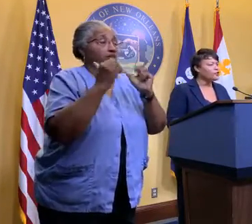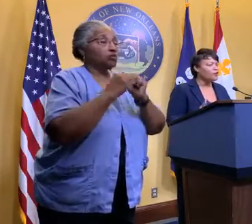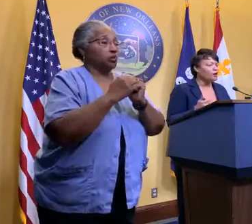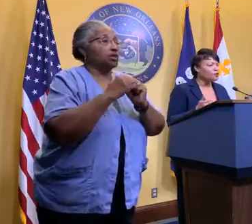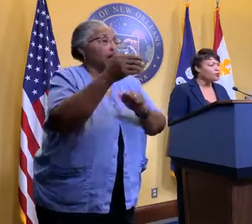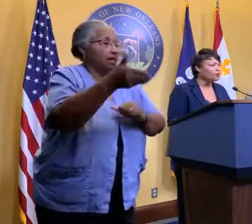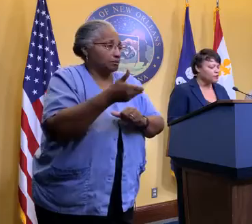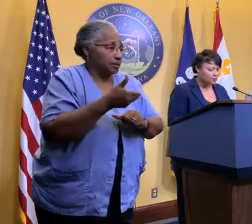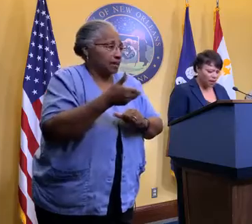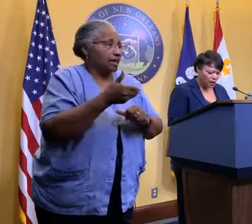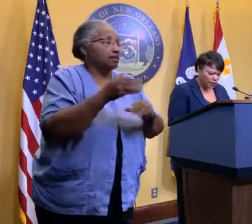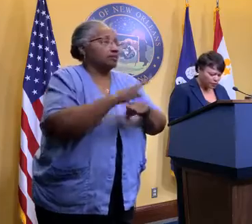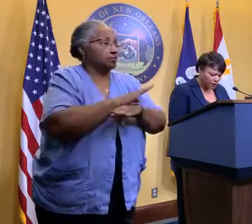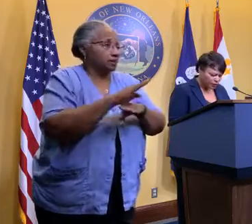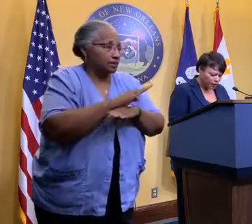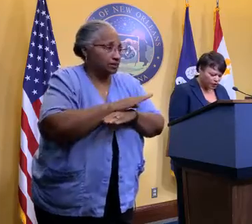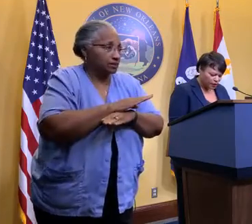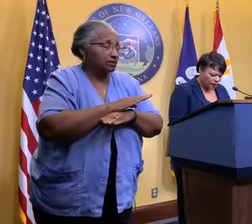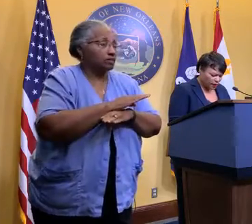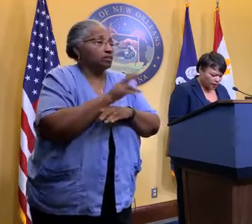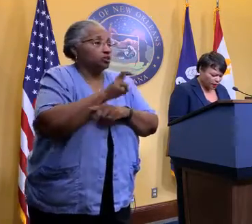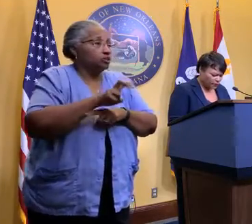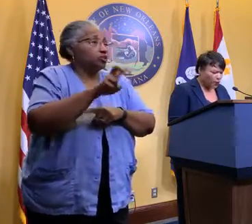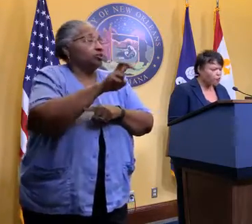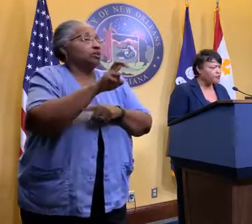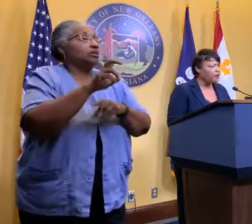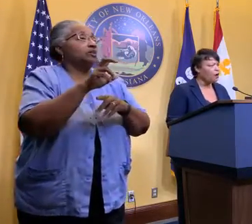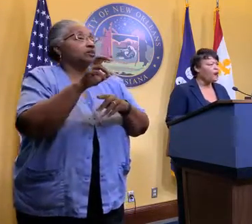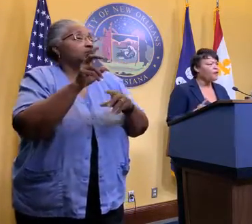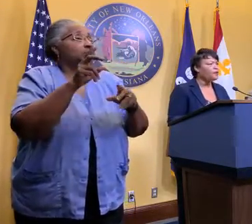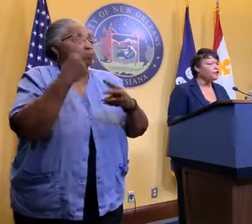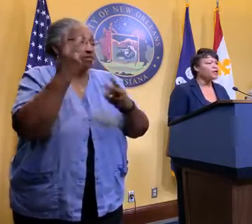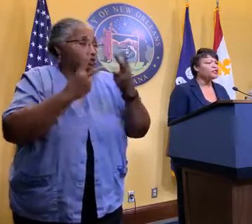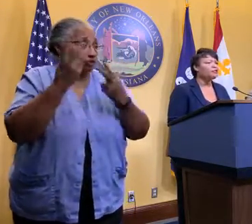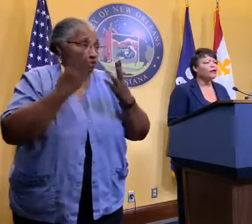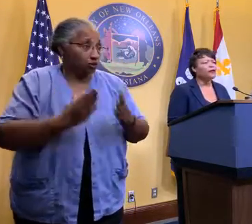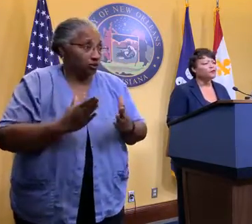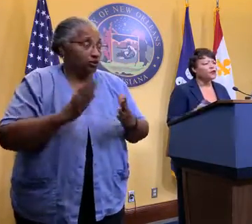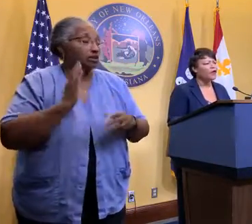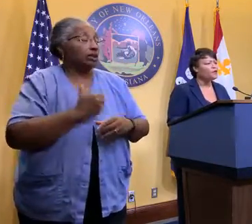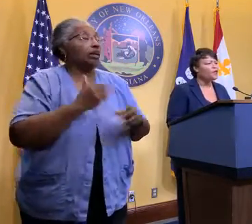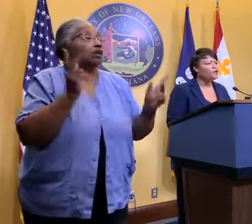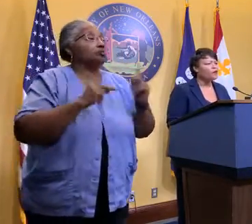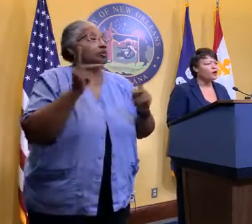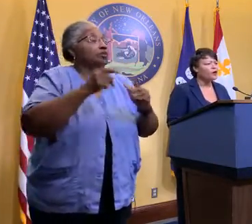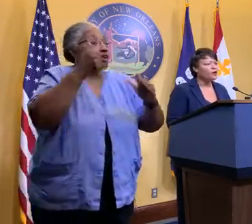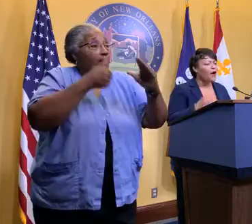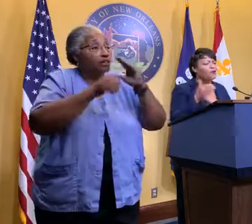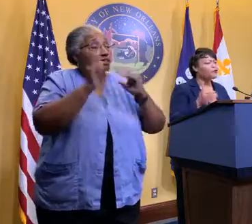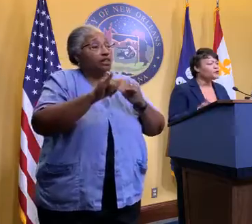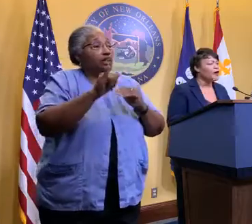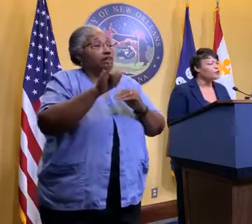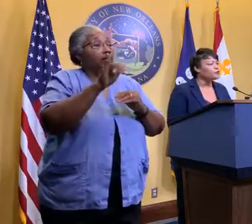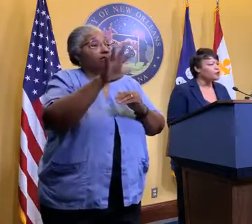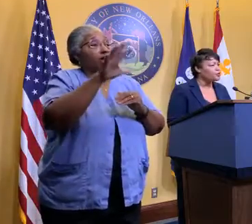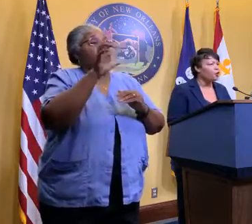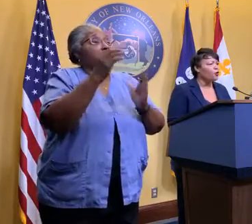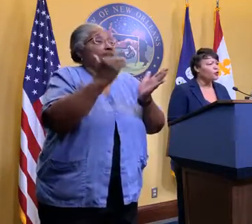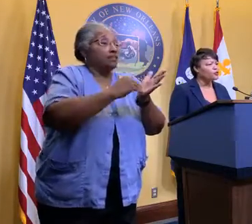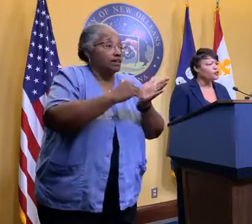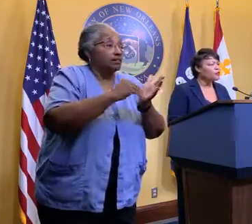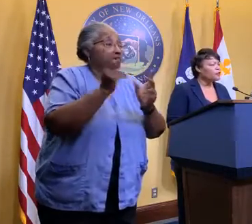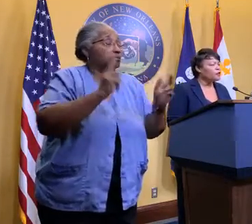hospitality industry, our tourism industry, of course our population being under that